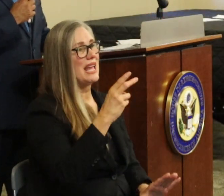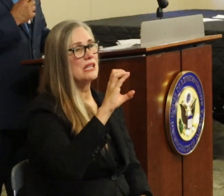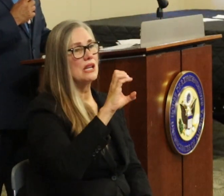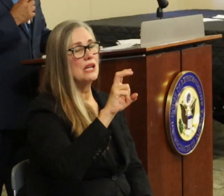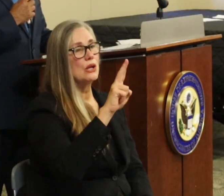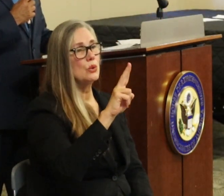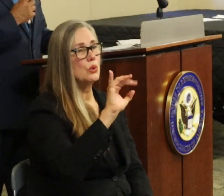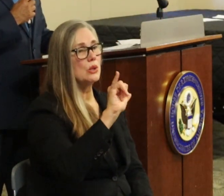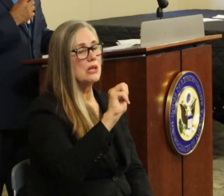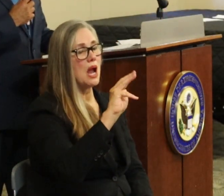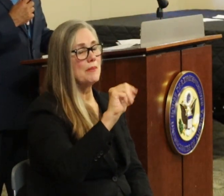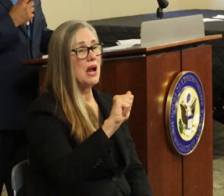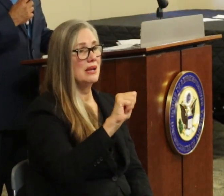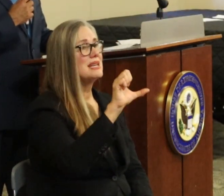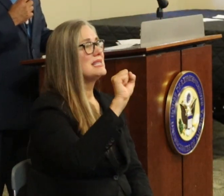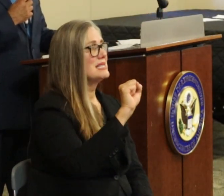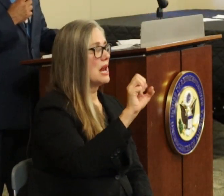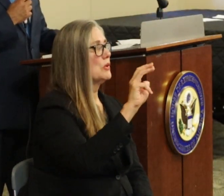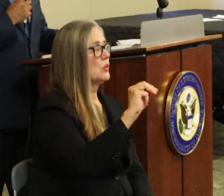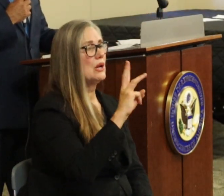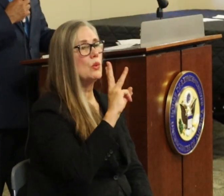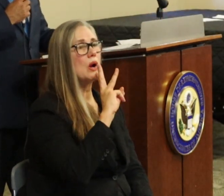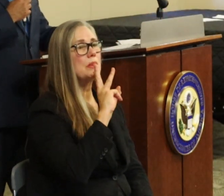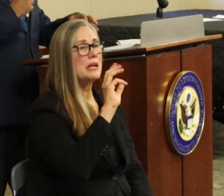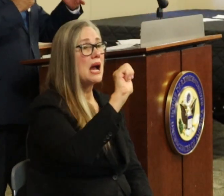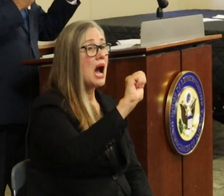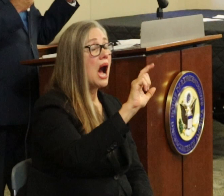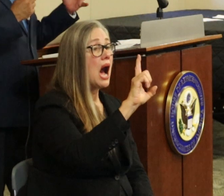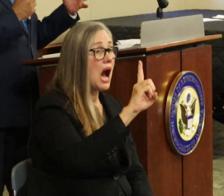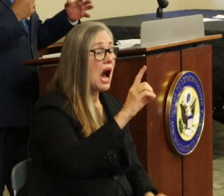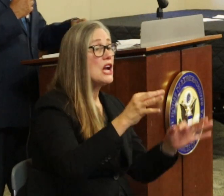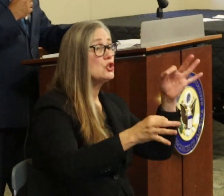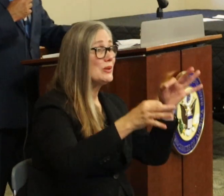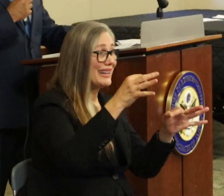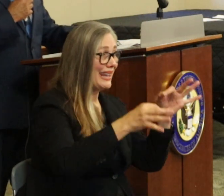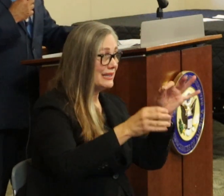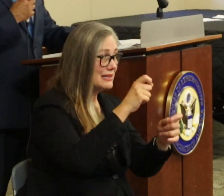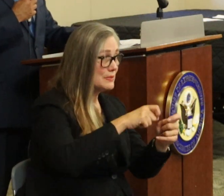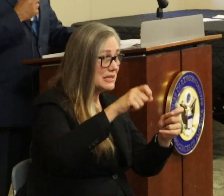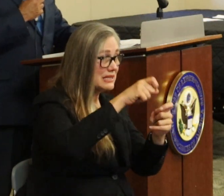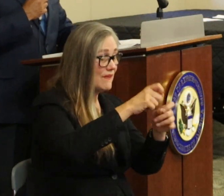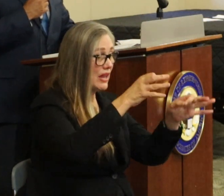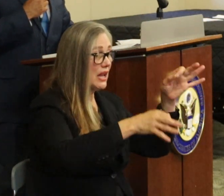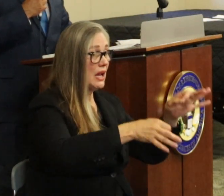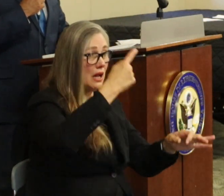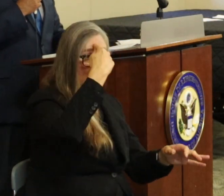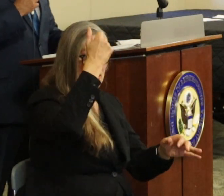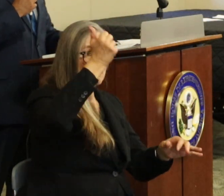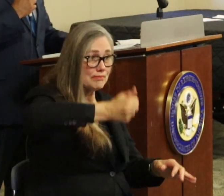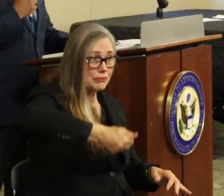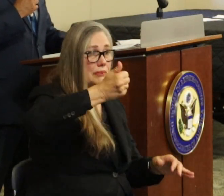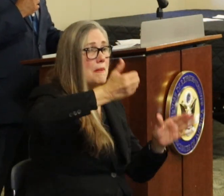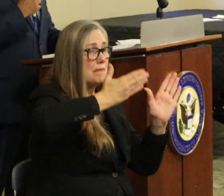Maria water has been adjudicated, so there's a specific court adjudication plan that